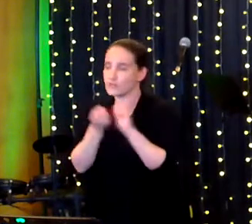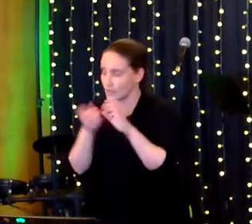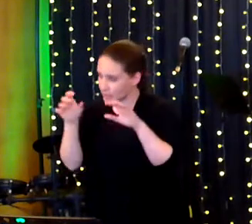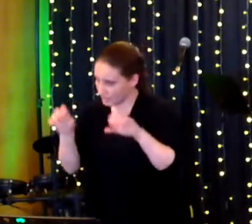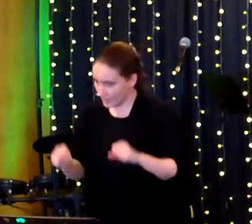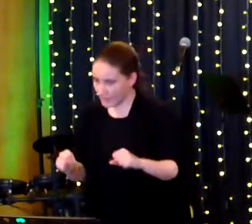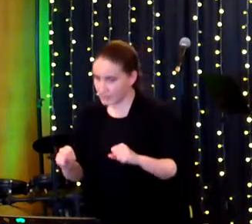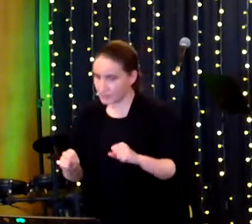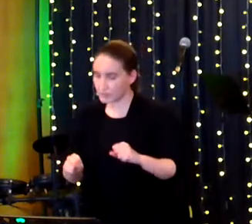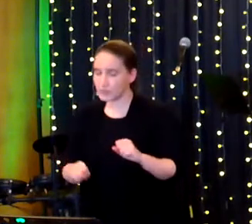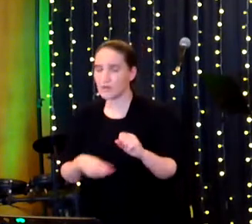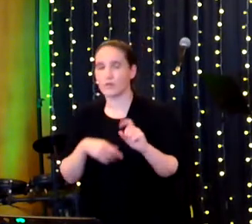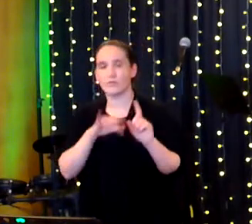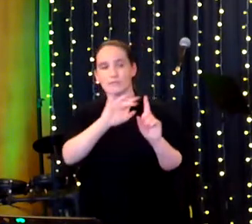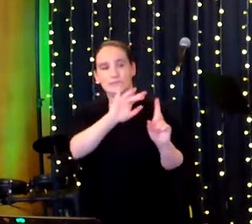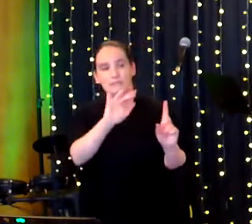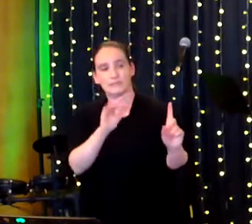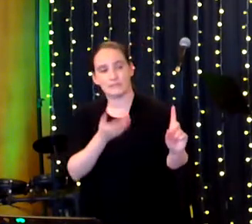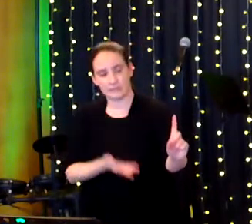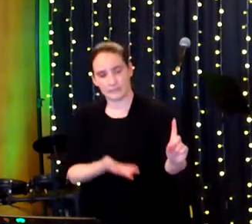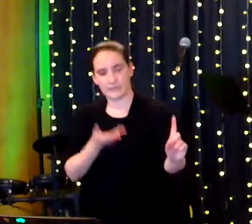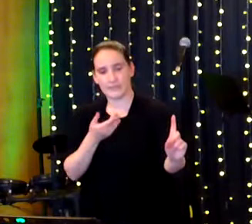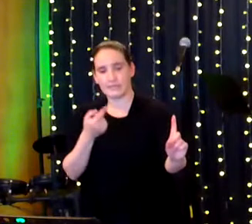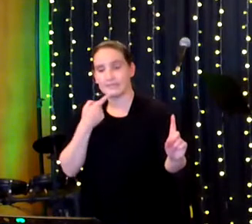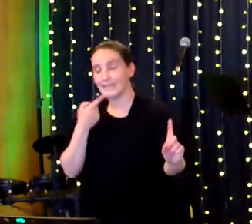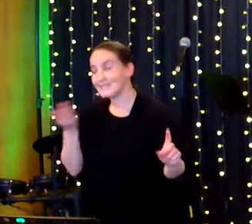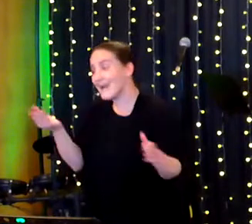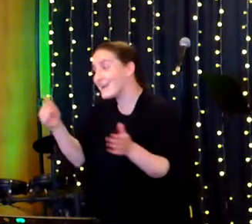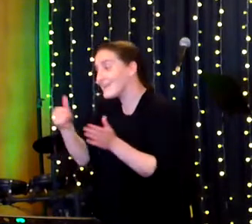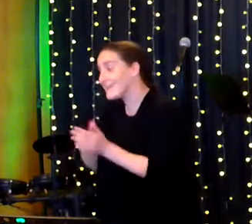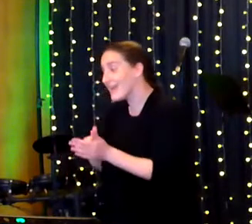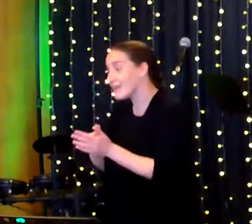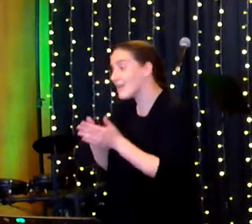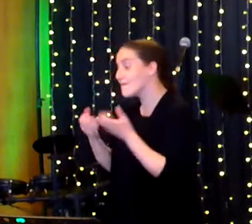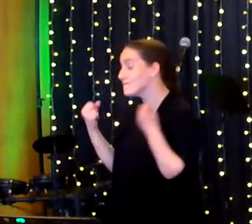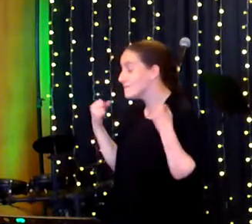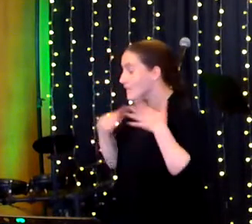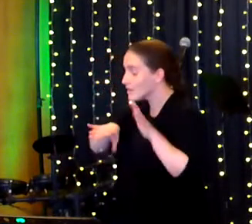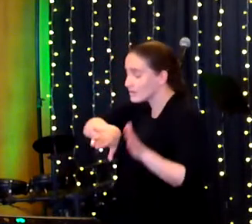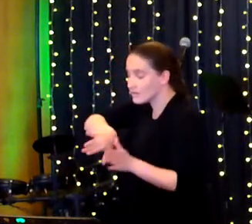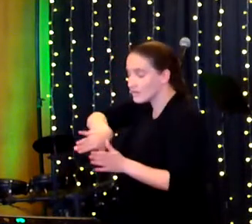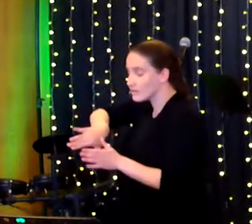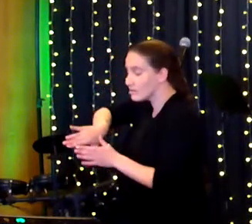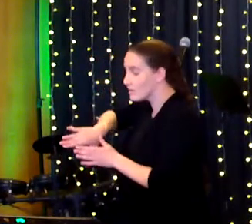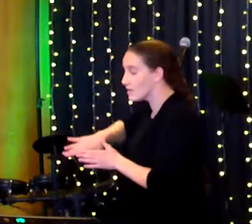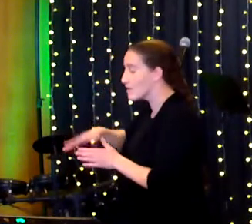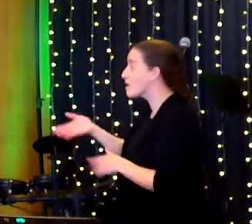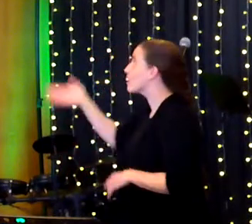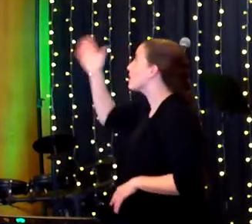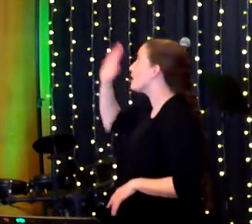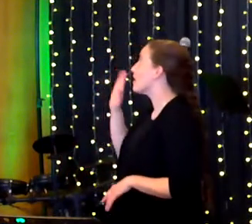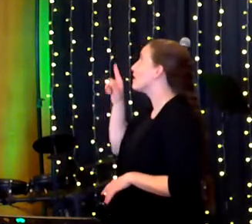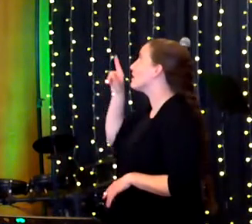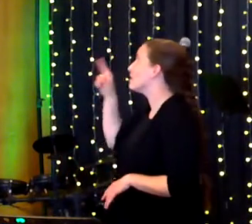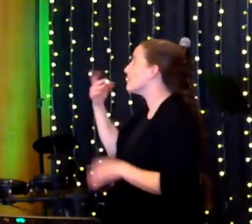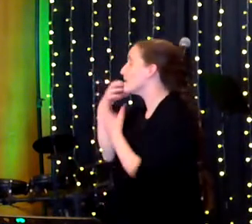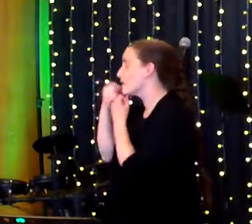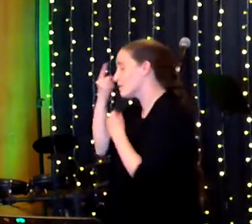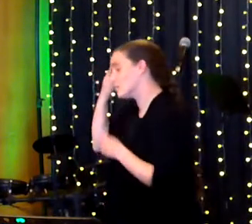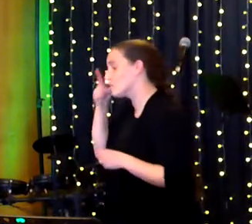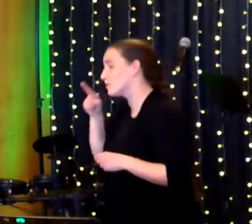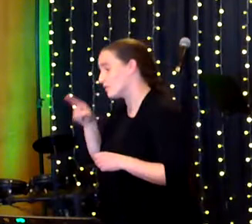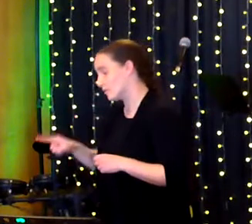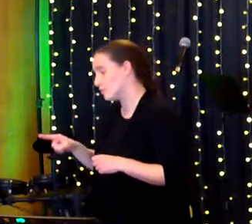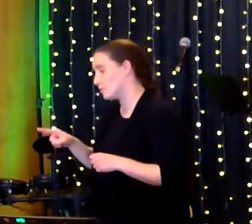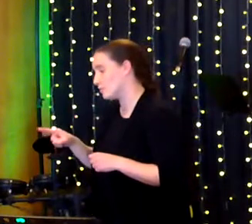"Hey, again, if you didn't hear me before, don't be afraid. You are precious to God. Be